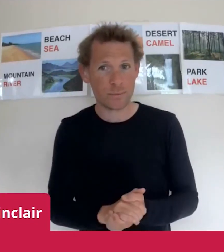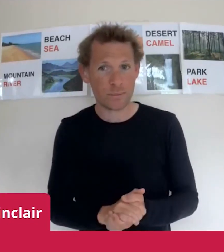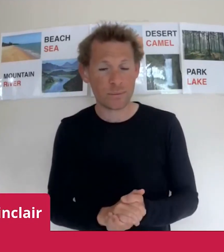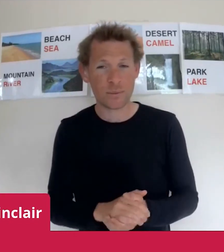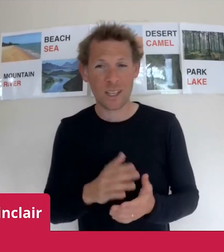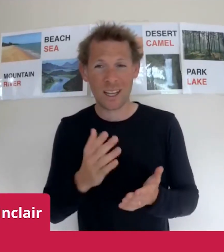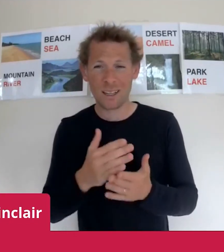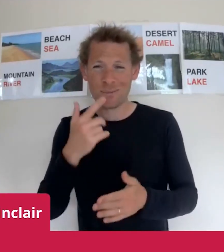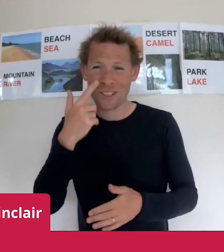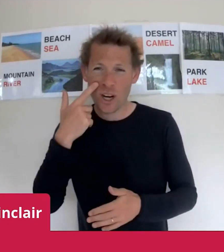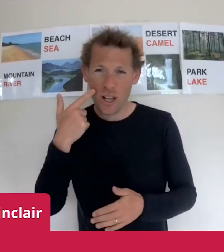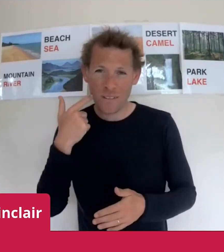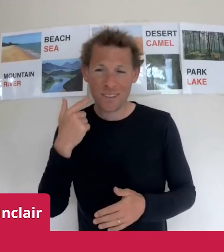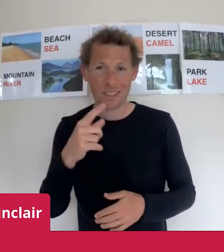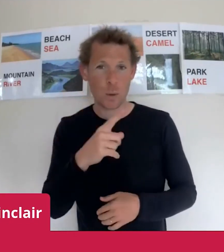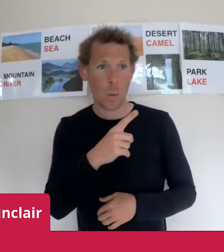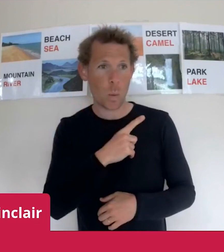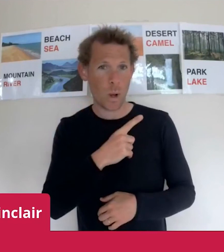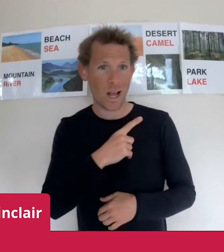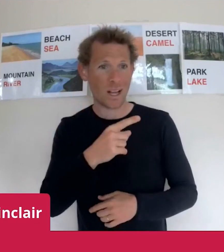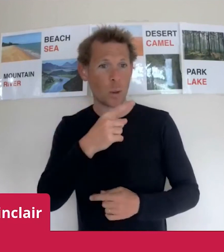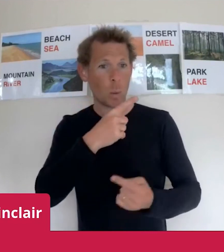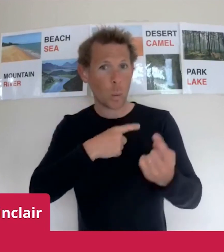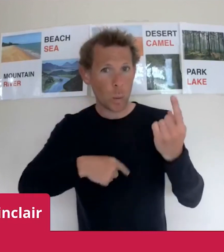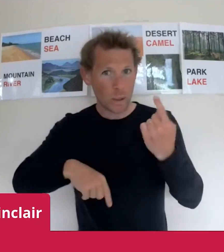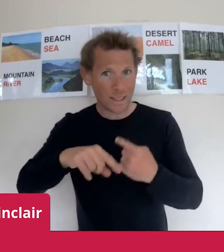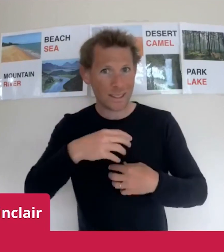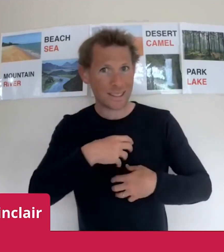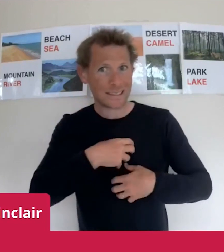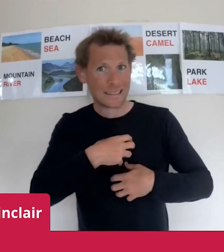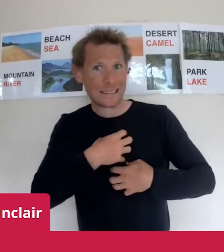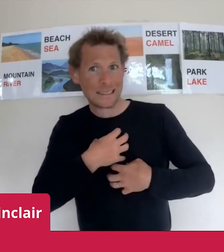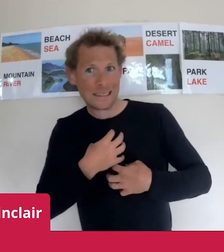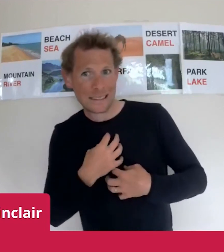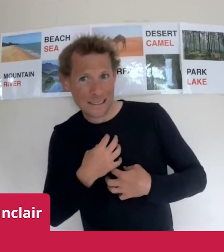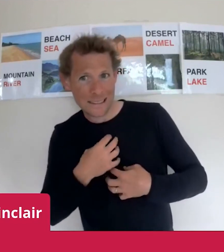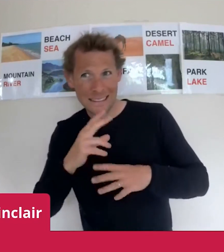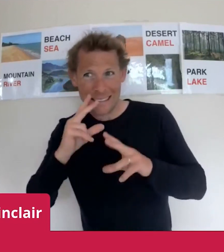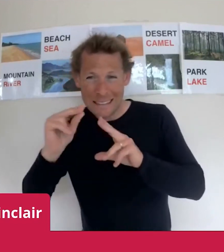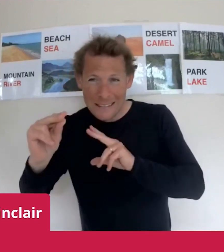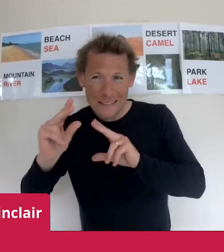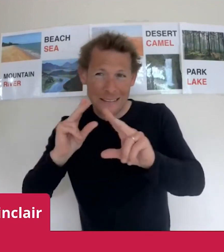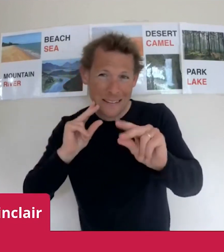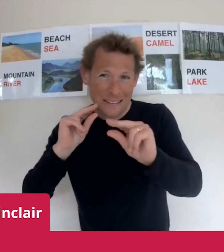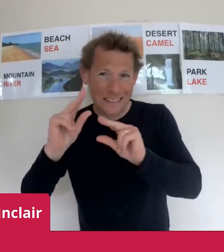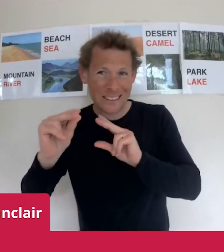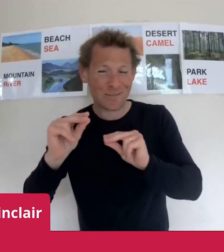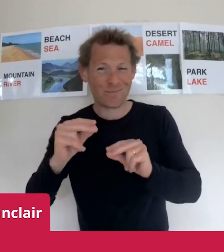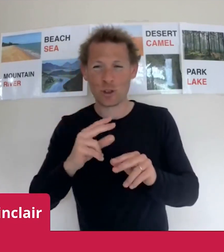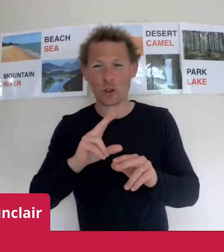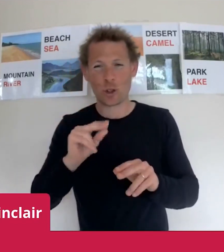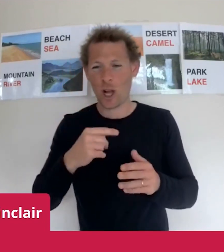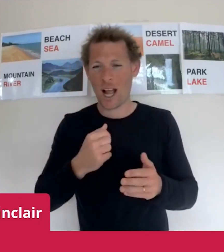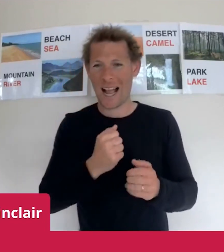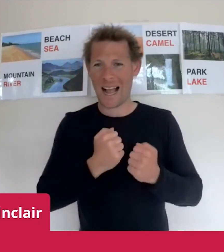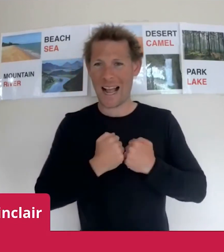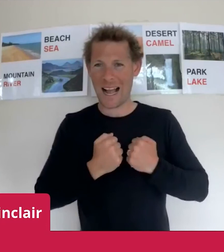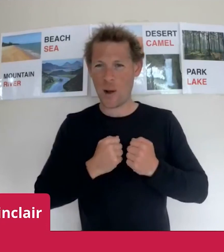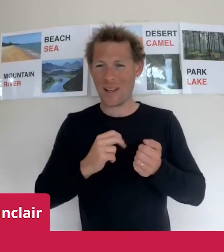So that'll help you. And it's been so lovely because, well,